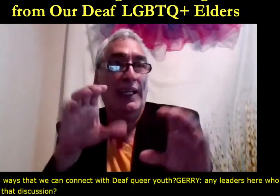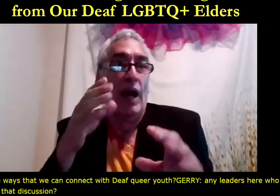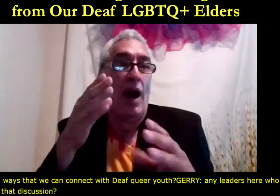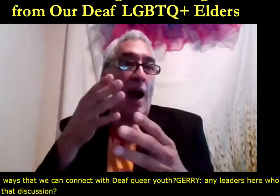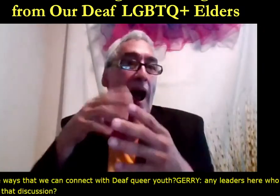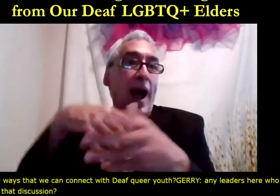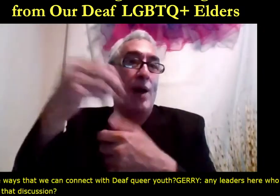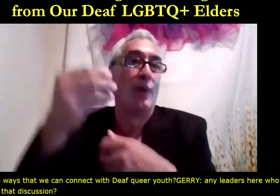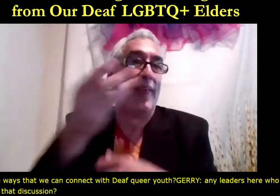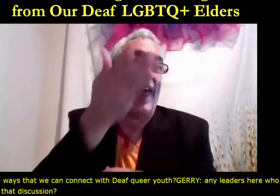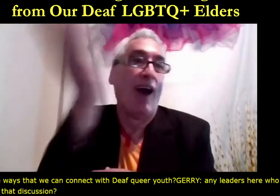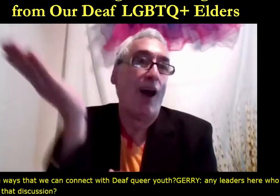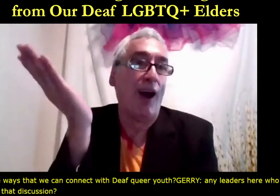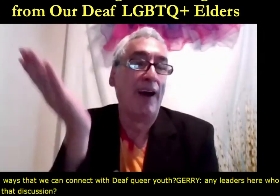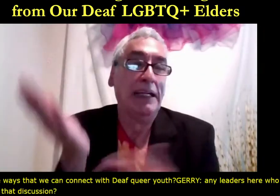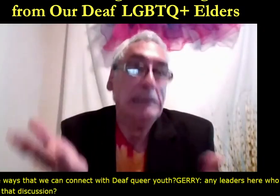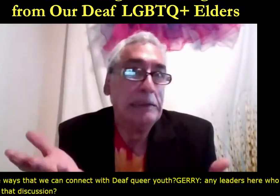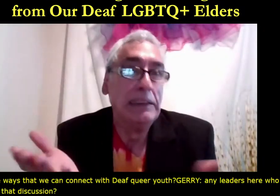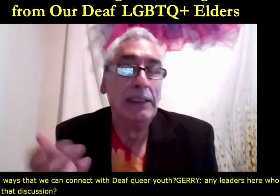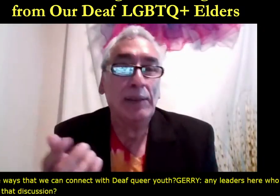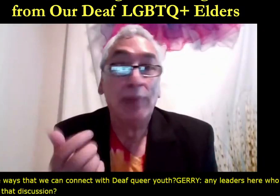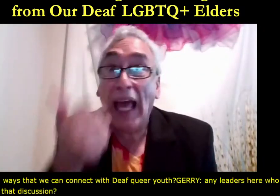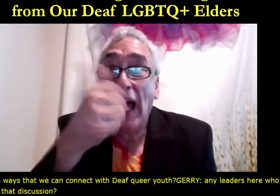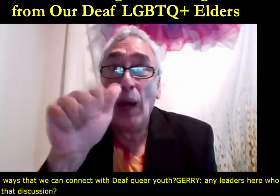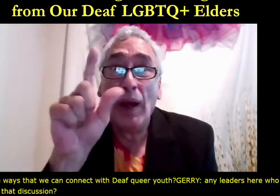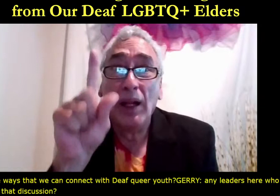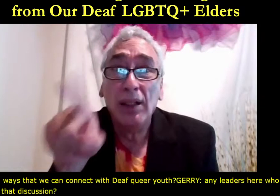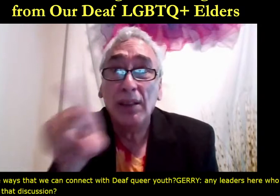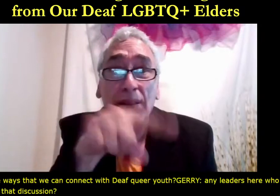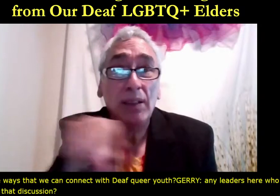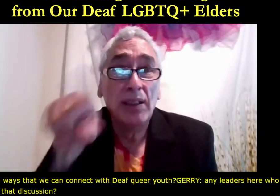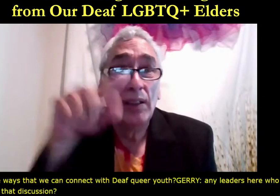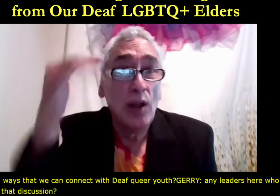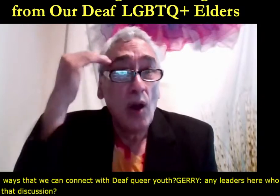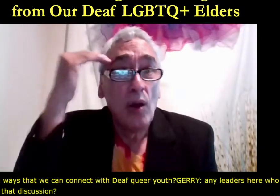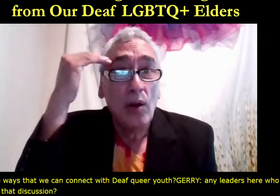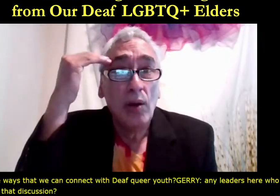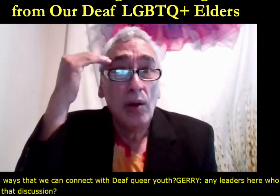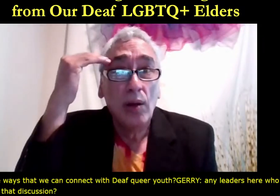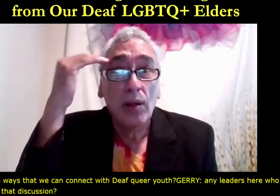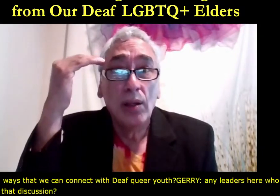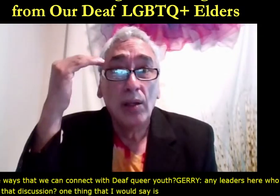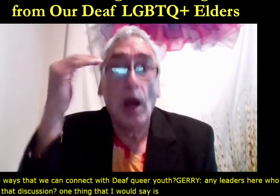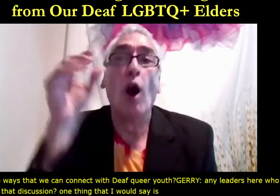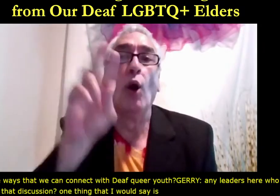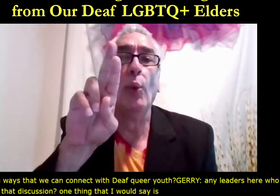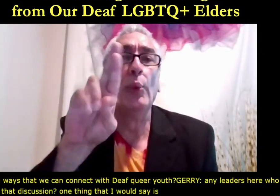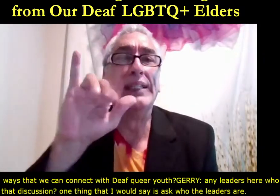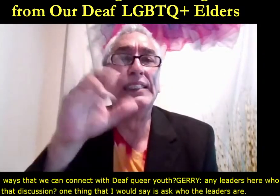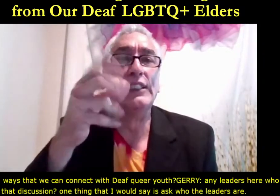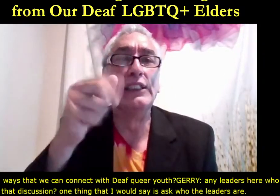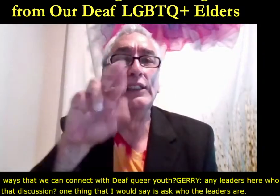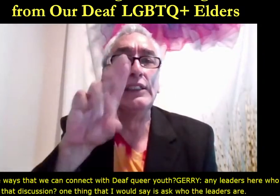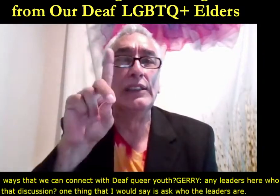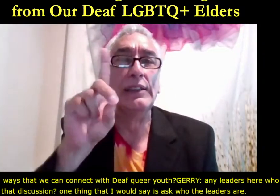honestly know um i don't know what people are doing out there any of you know richard